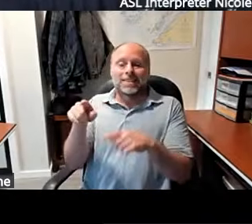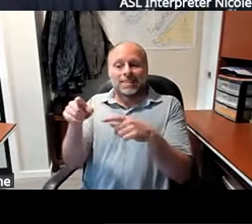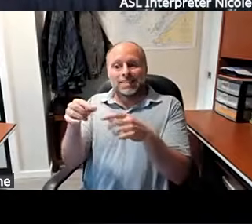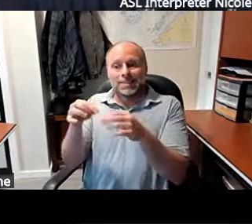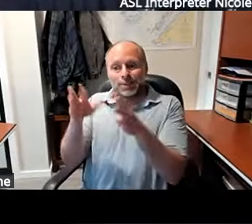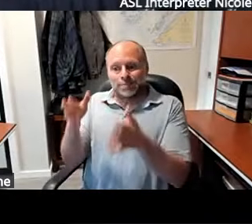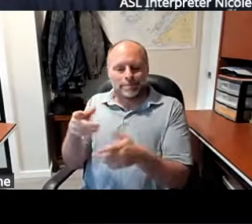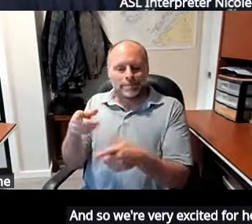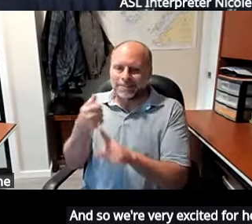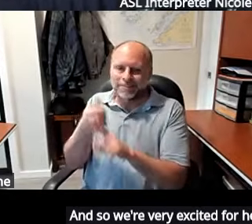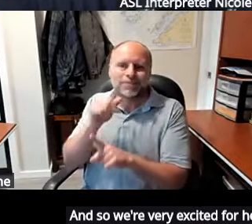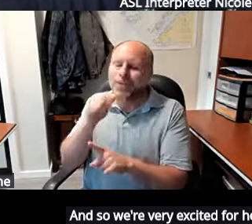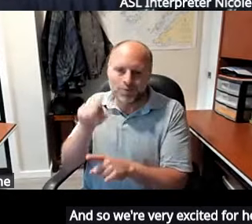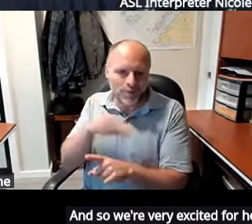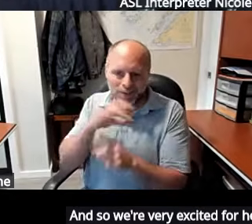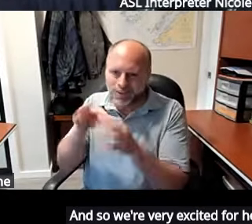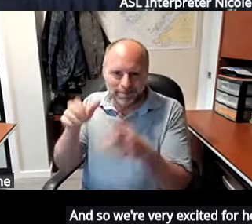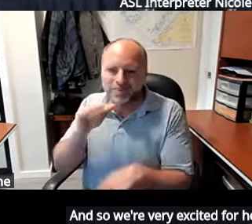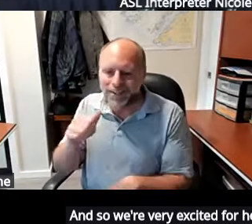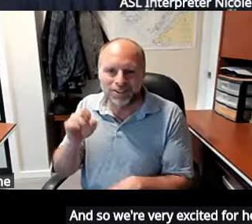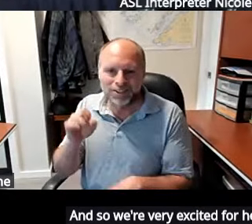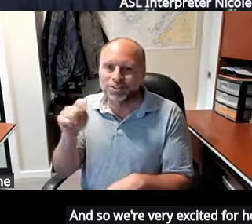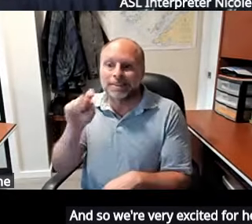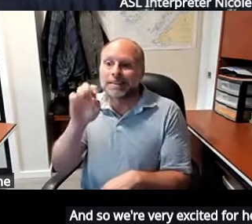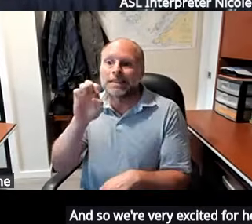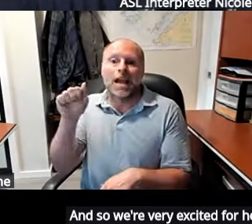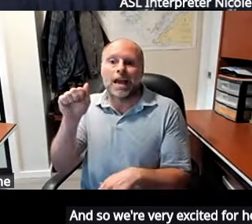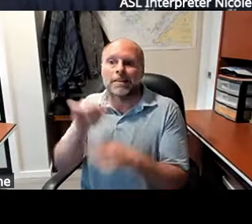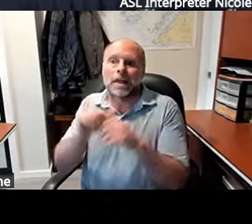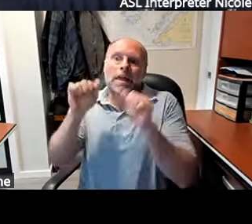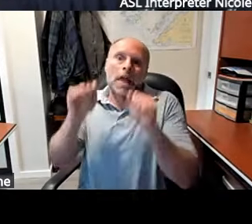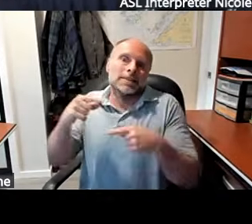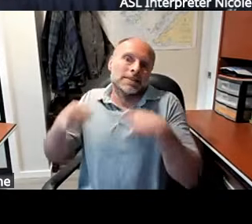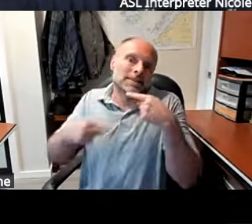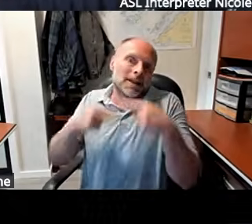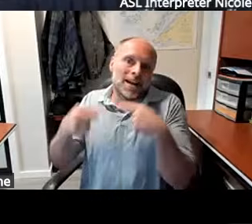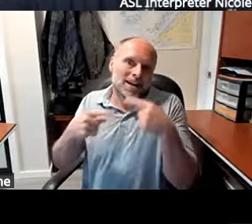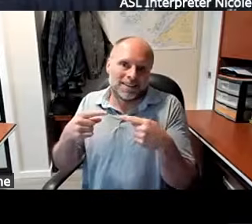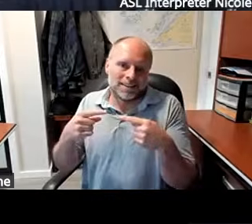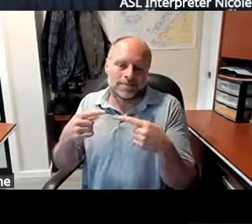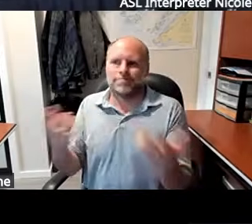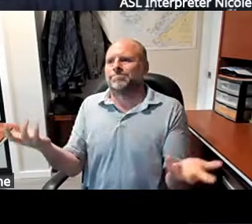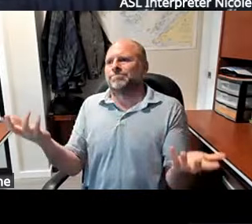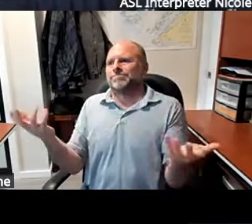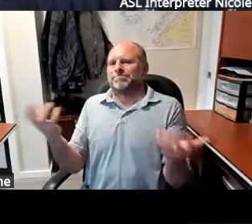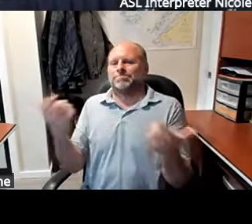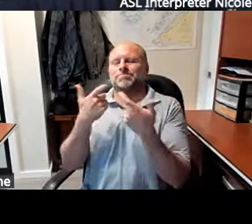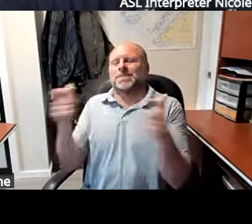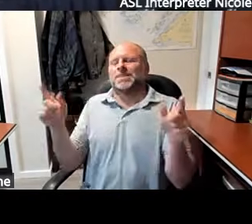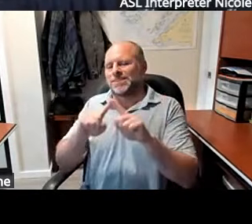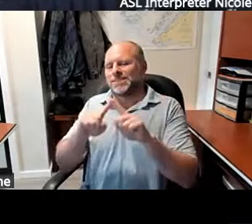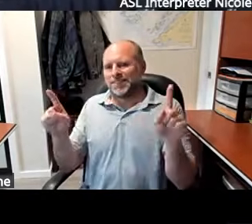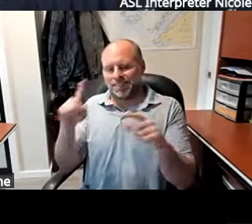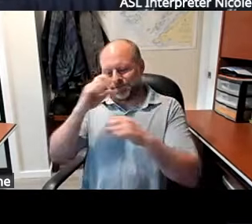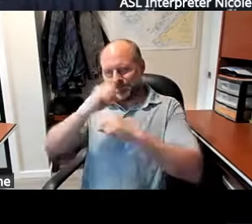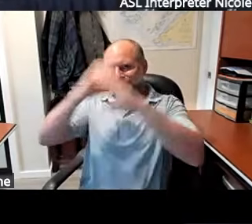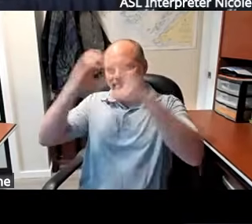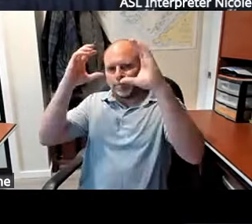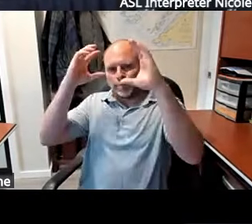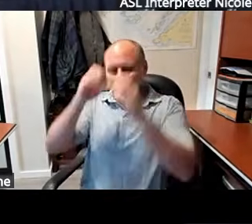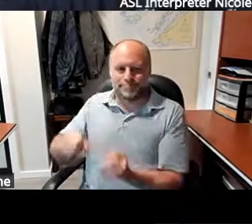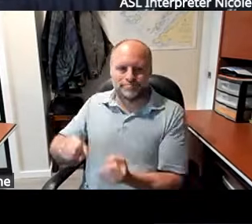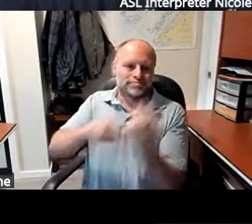actually encountered a lot of barriers along the way. The person who was working in the classroom was an EA who could